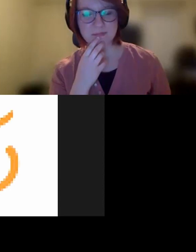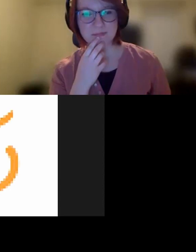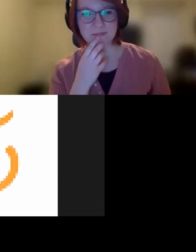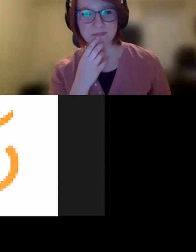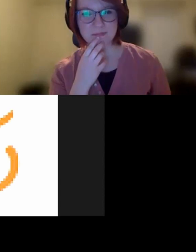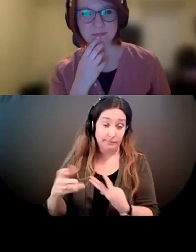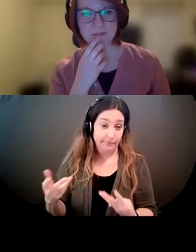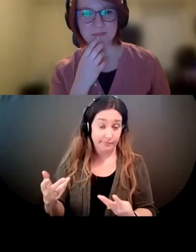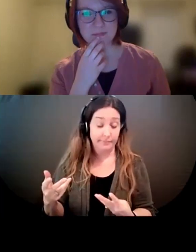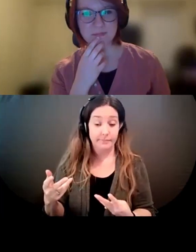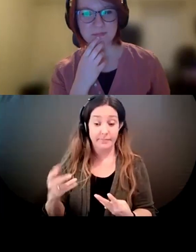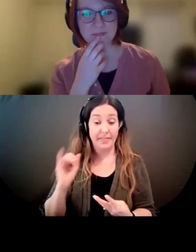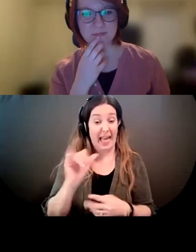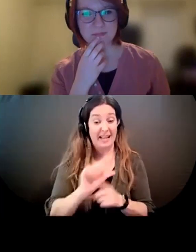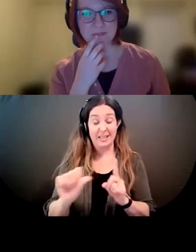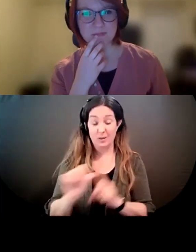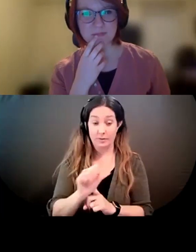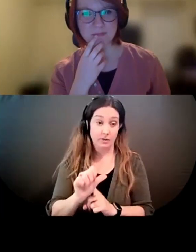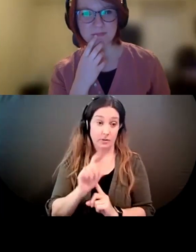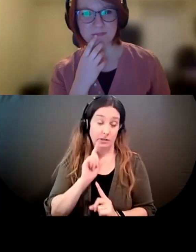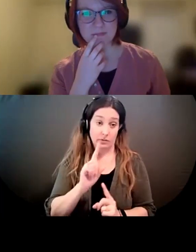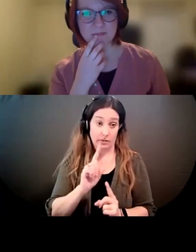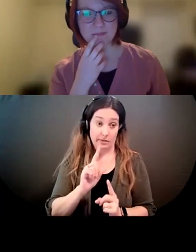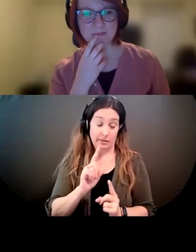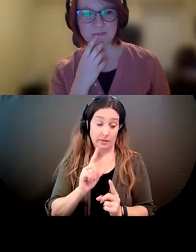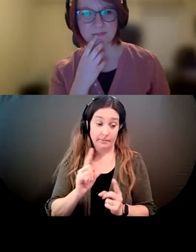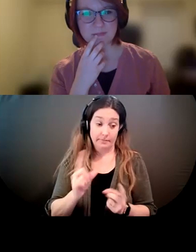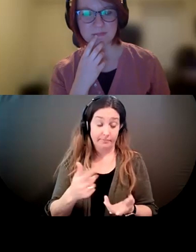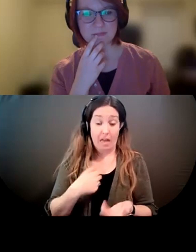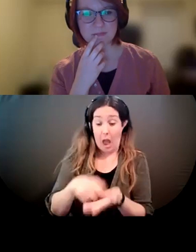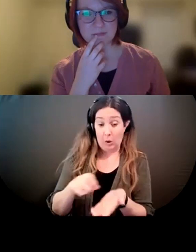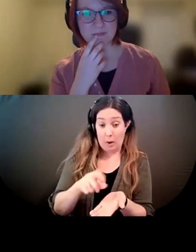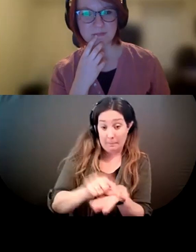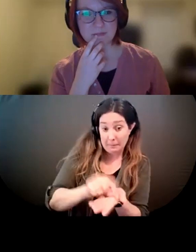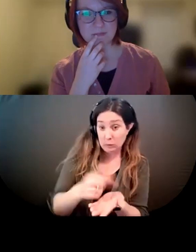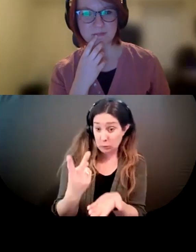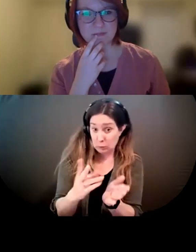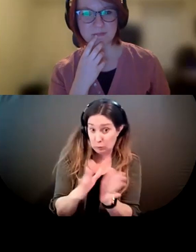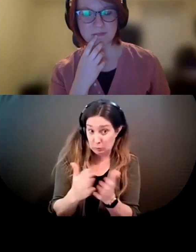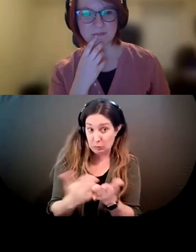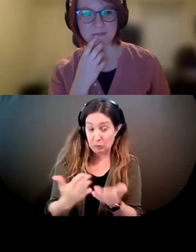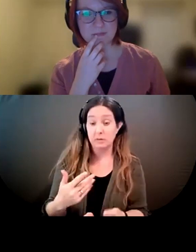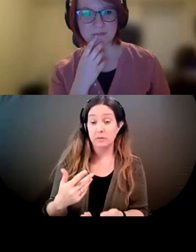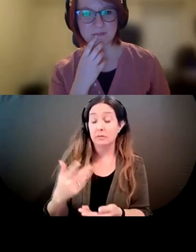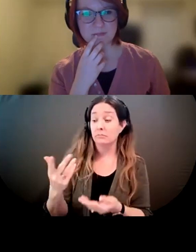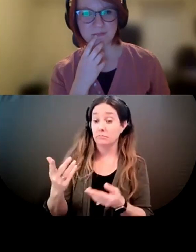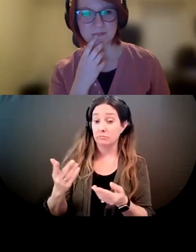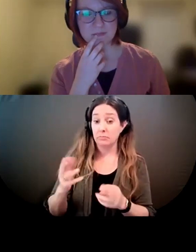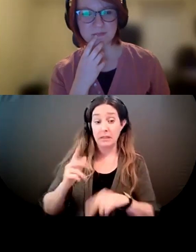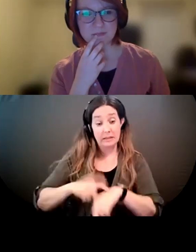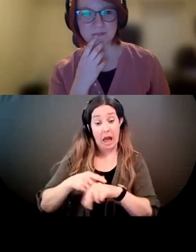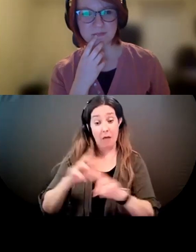tenure, because I'd written 2.5 books. I came up for tenure, and